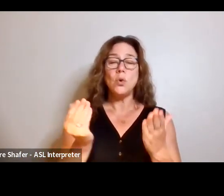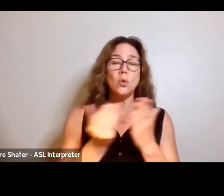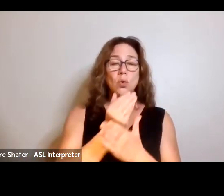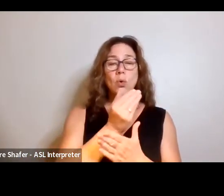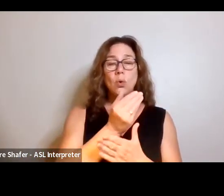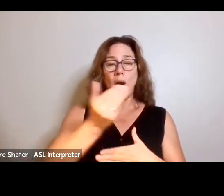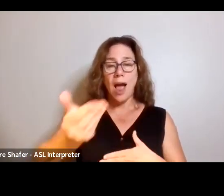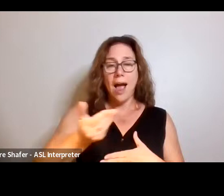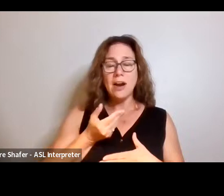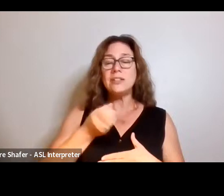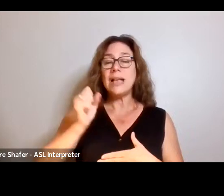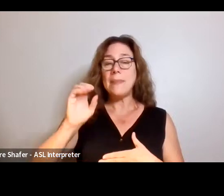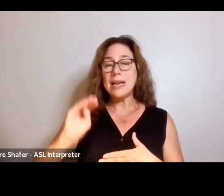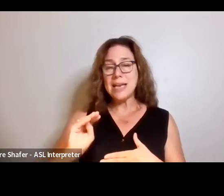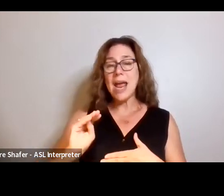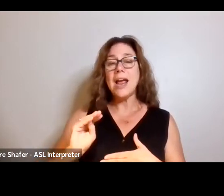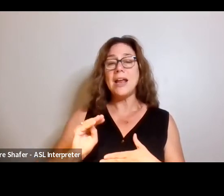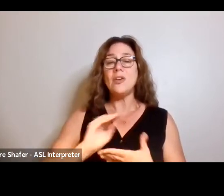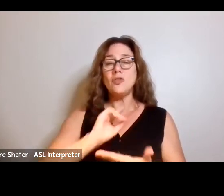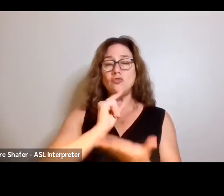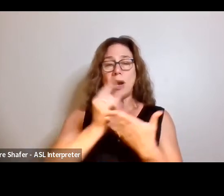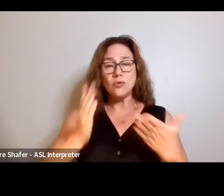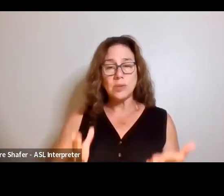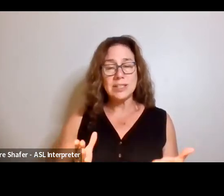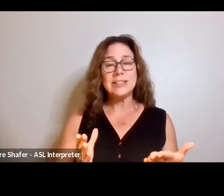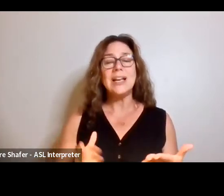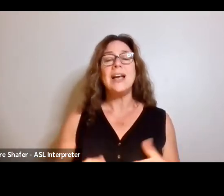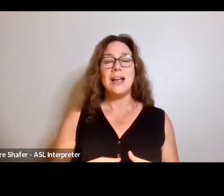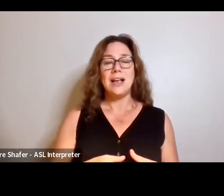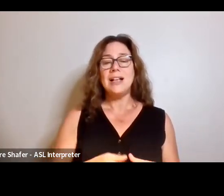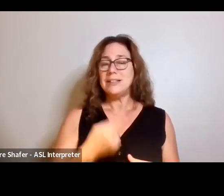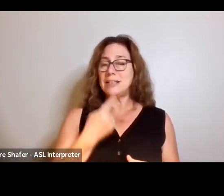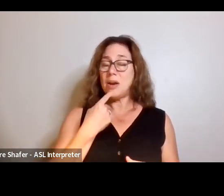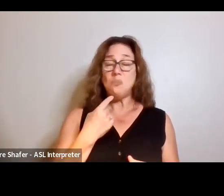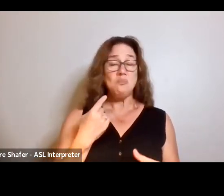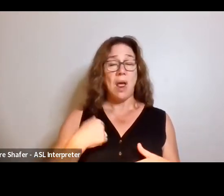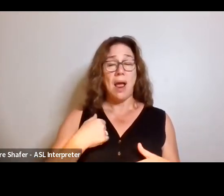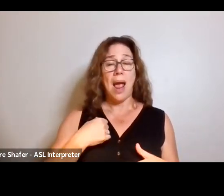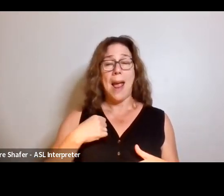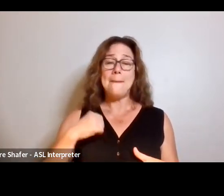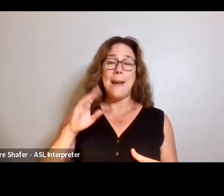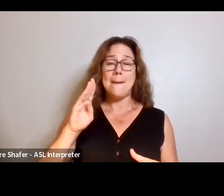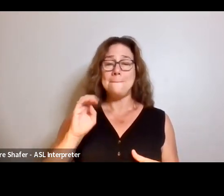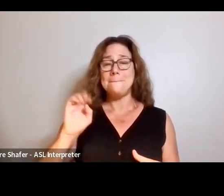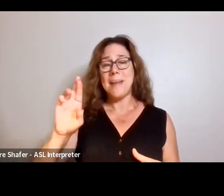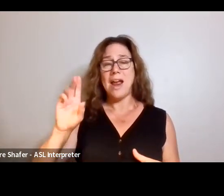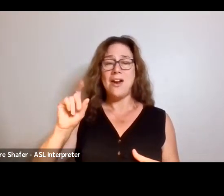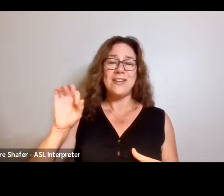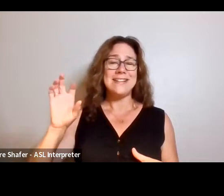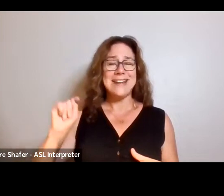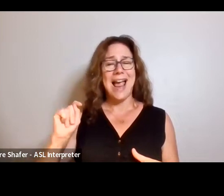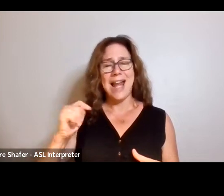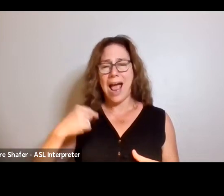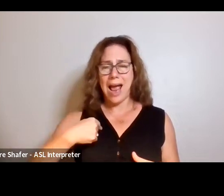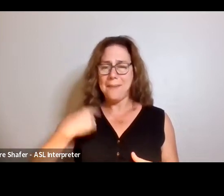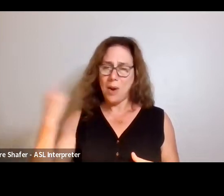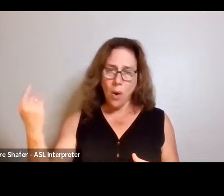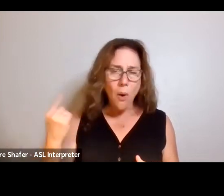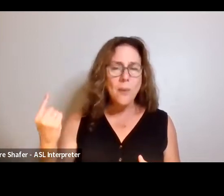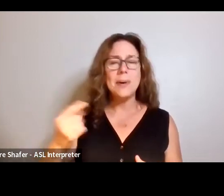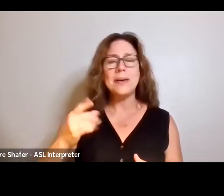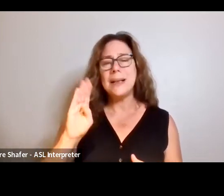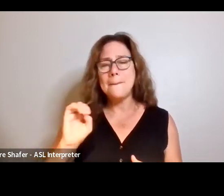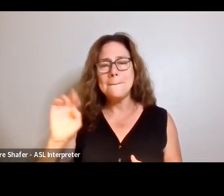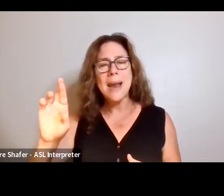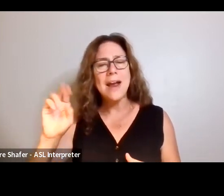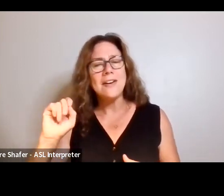School alumni. And so our saying, once a Bearcat, always a Bearcat, rings so true. It's really nice to